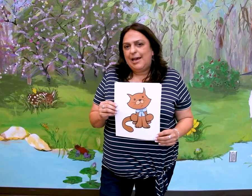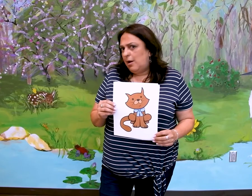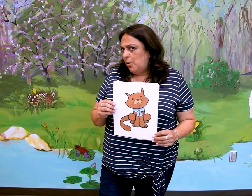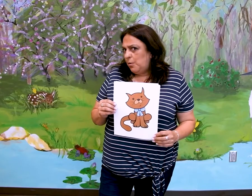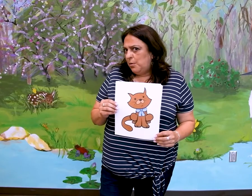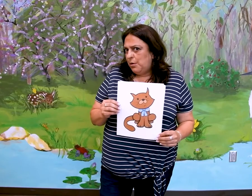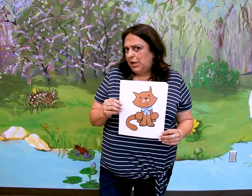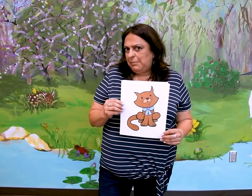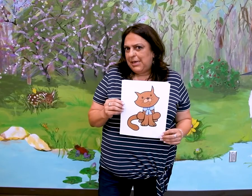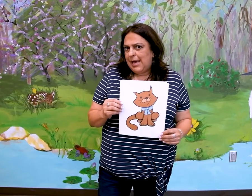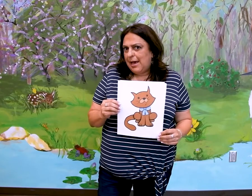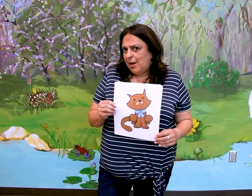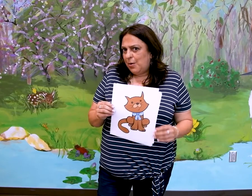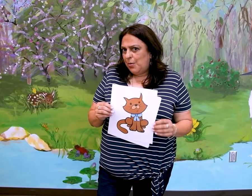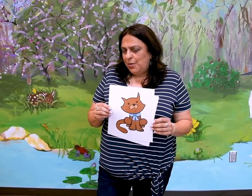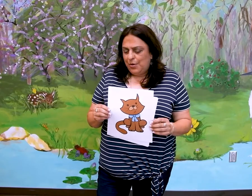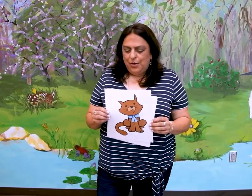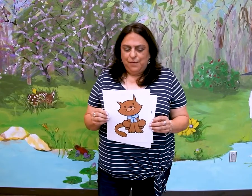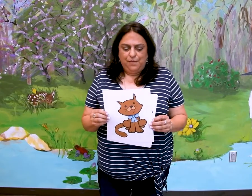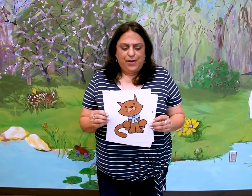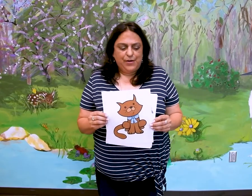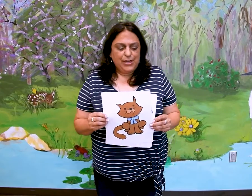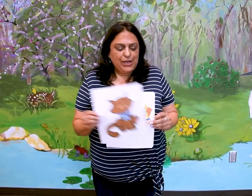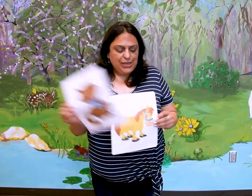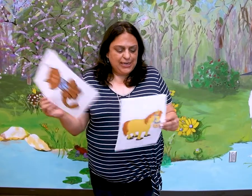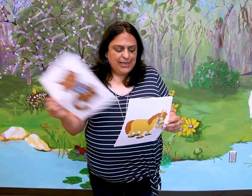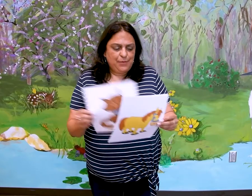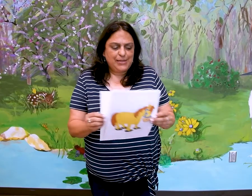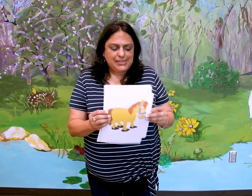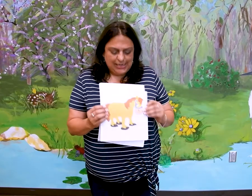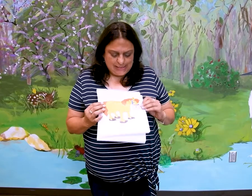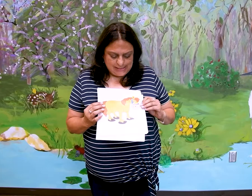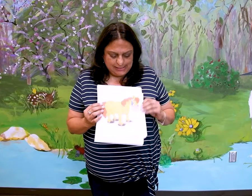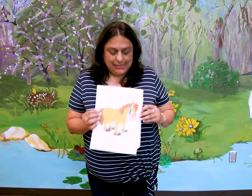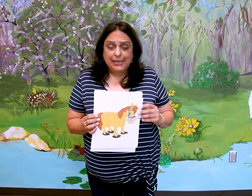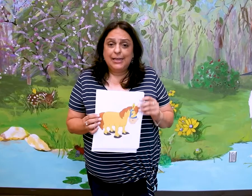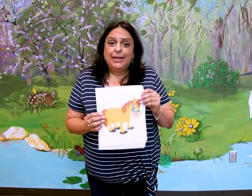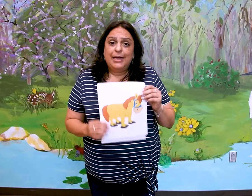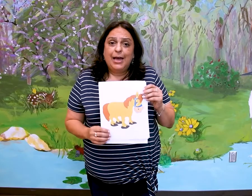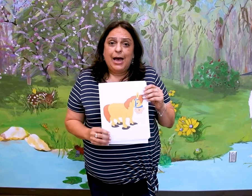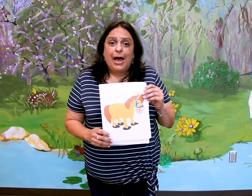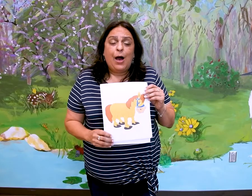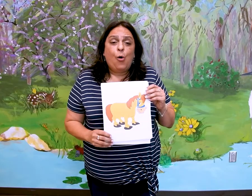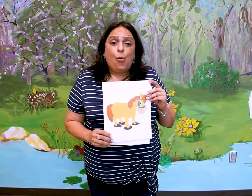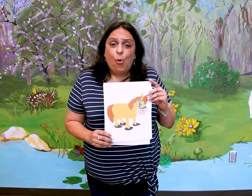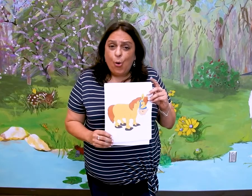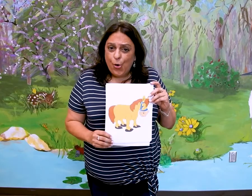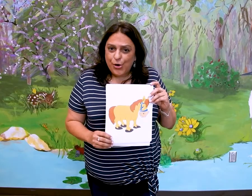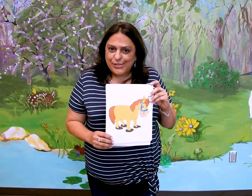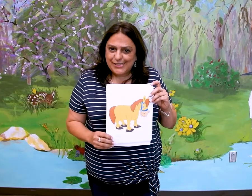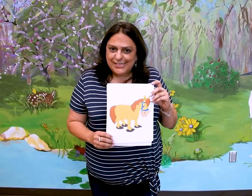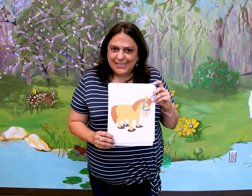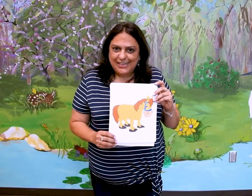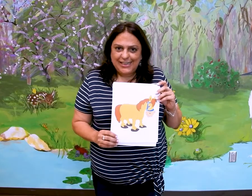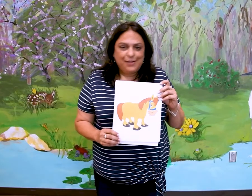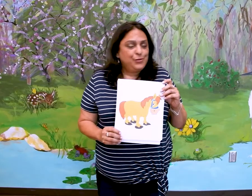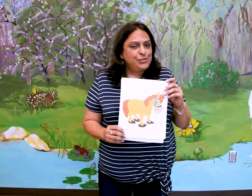Meow, meow. Very good. And what's this? A horse. How does the